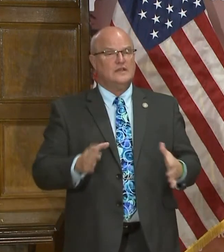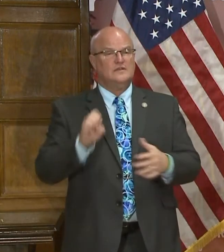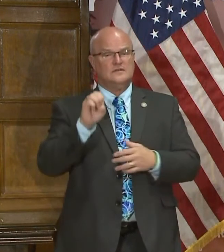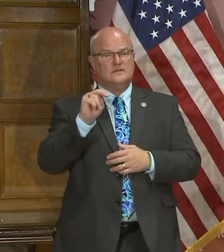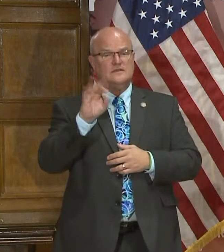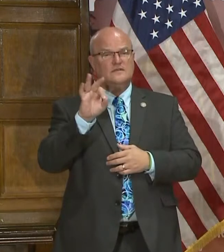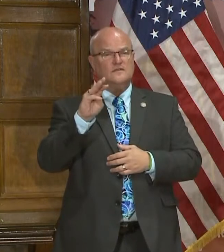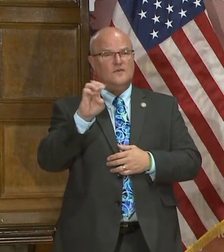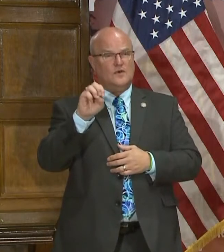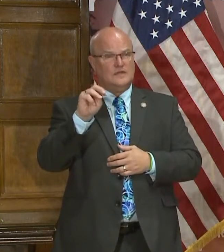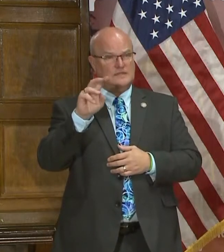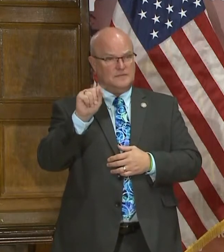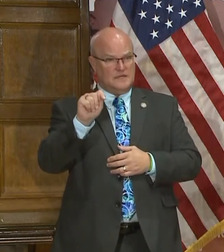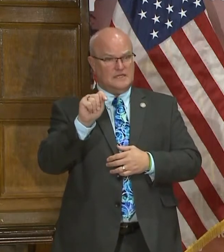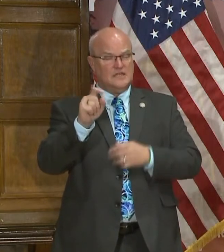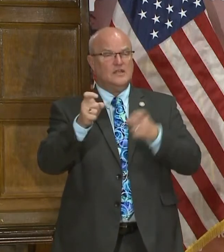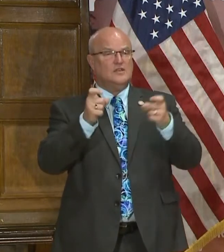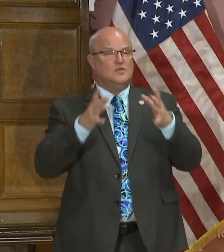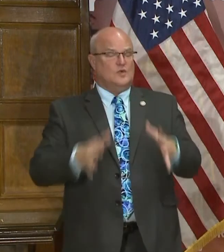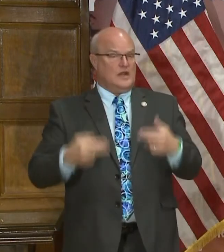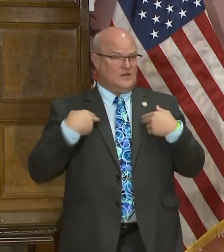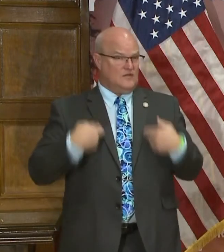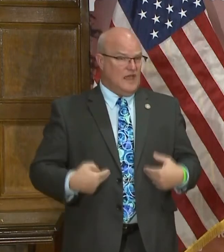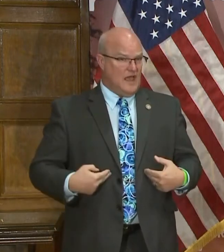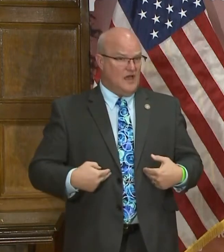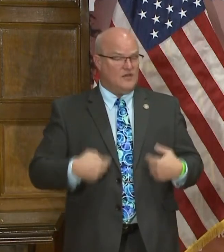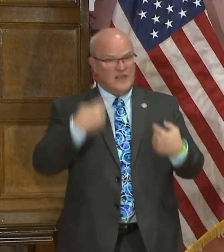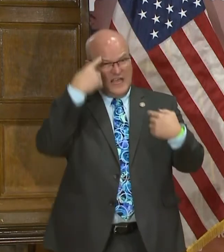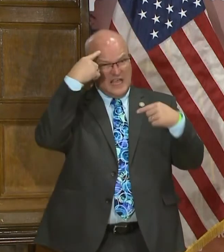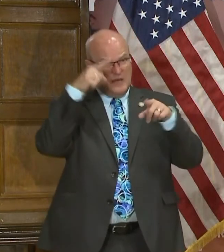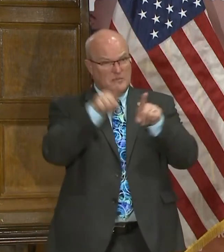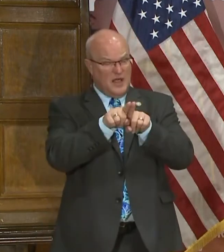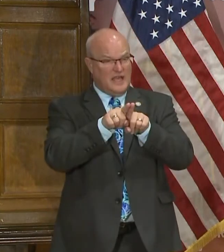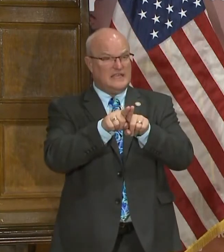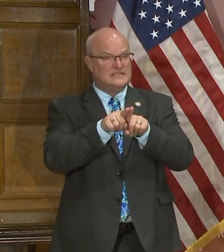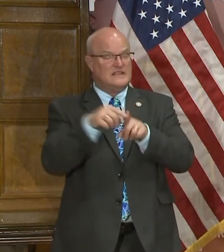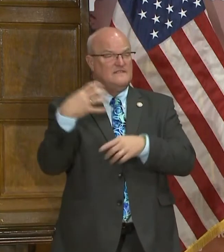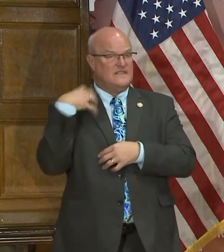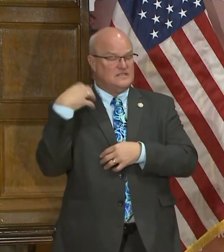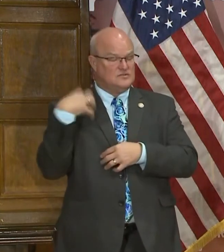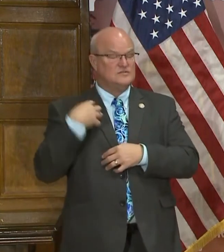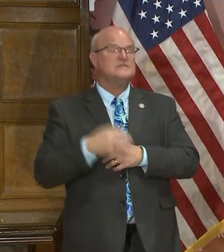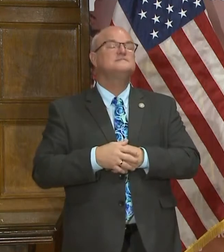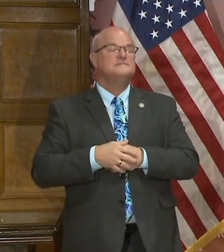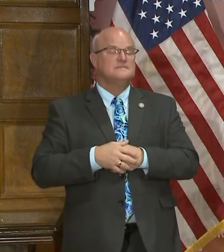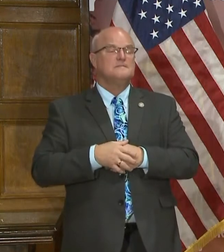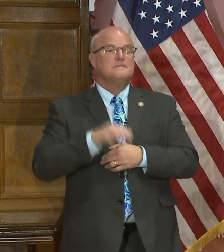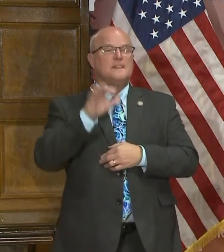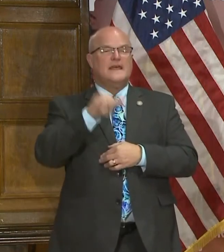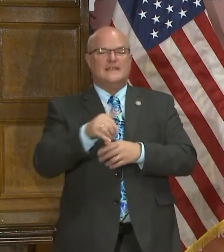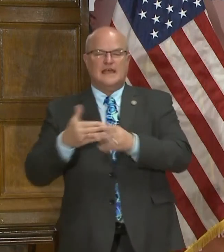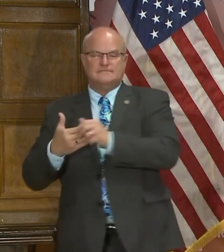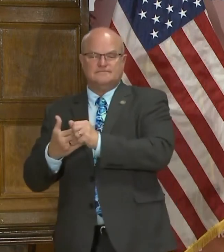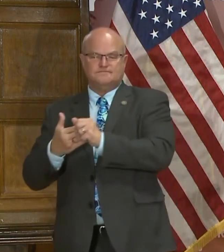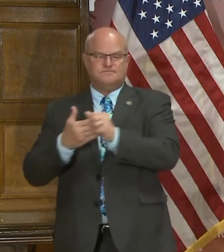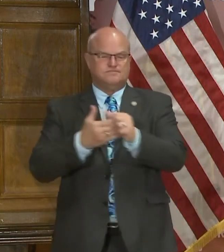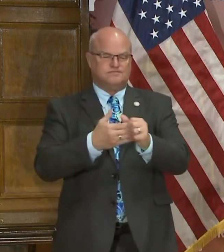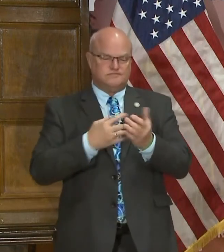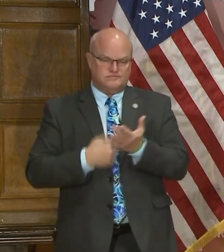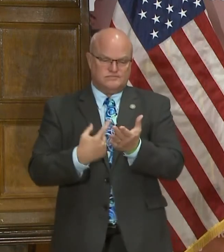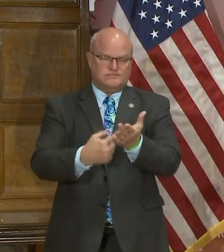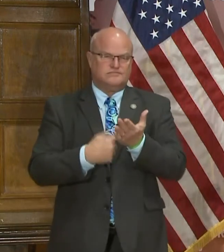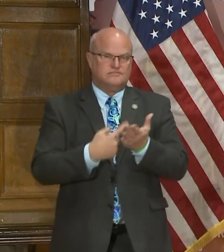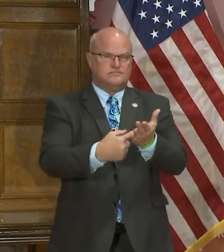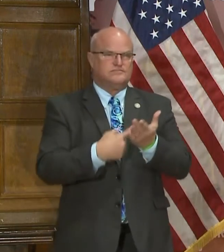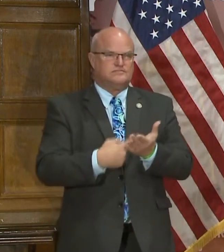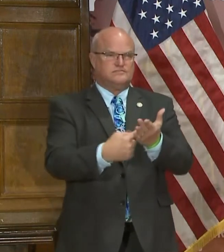Enforcement, with our Department of Health compliance officials, that led to this discussion. Of